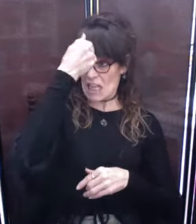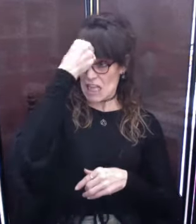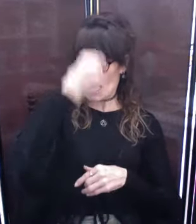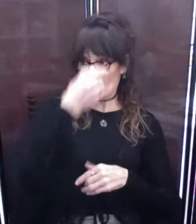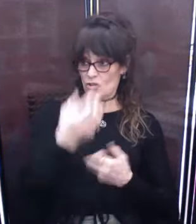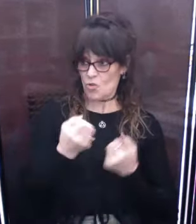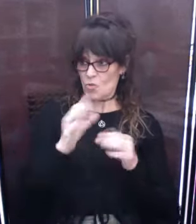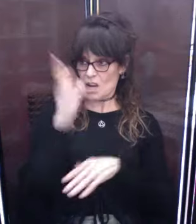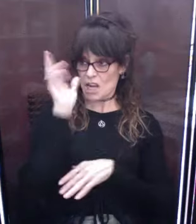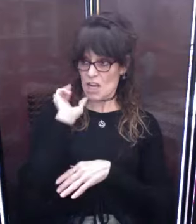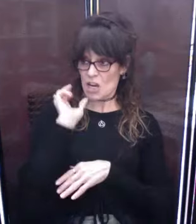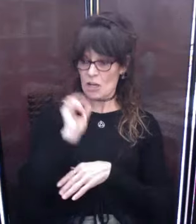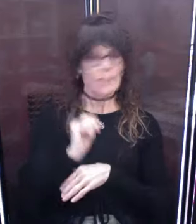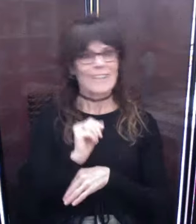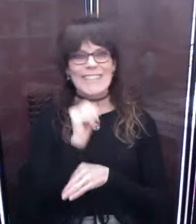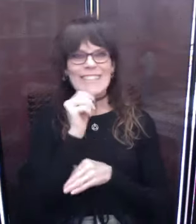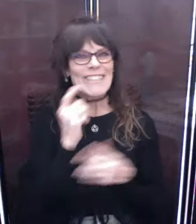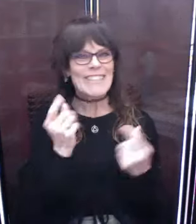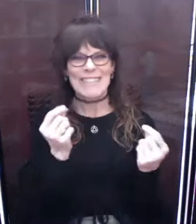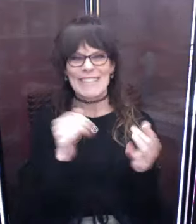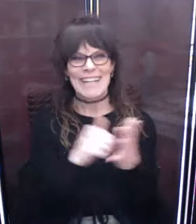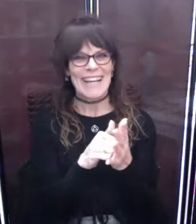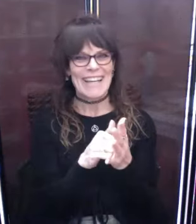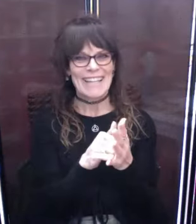it. You guys didn't do that. You talked about your drinking.